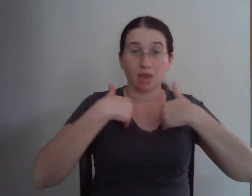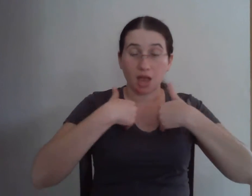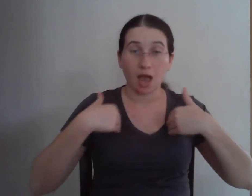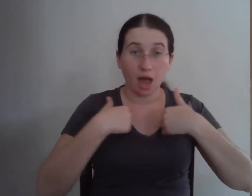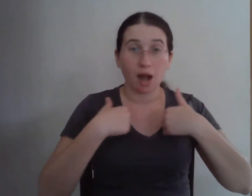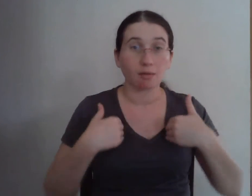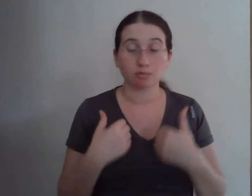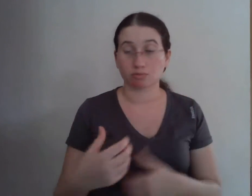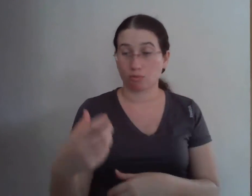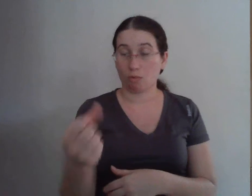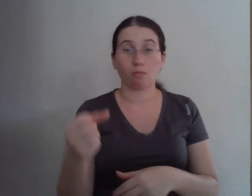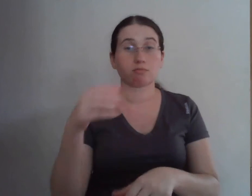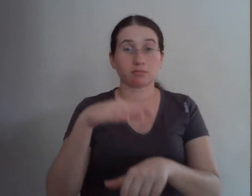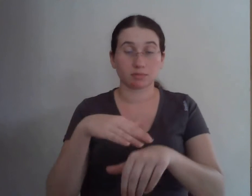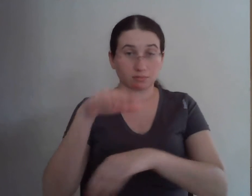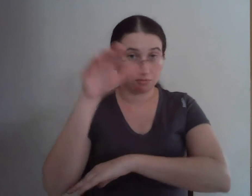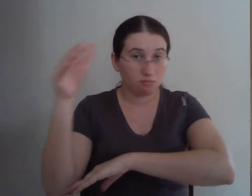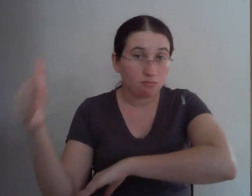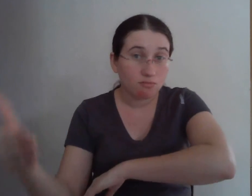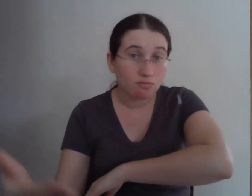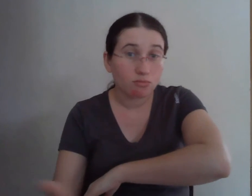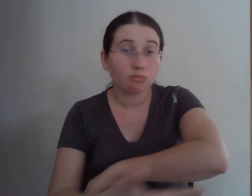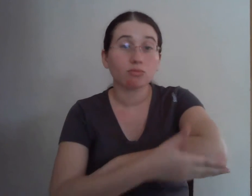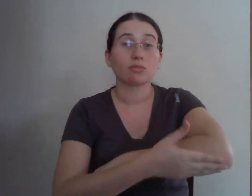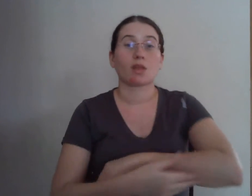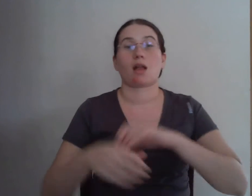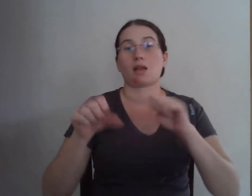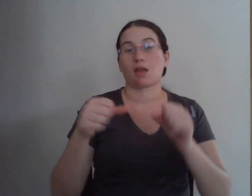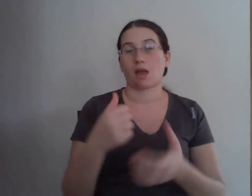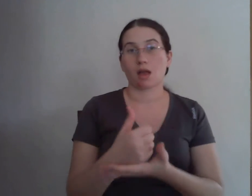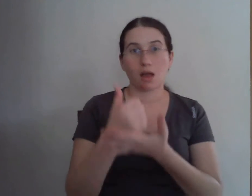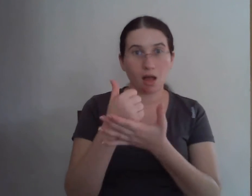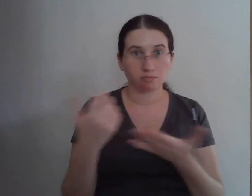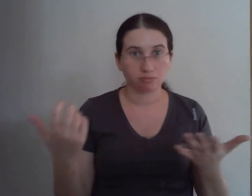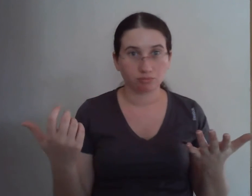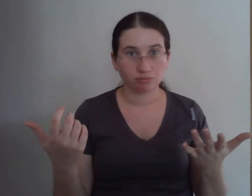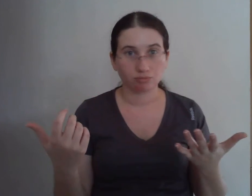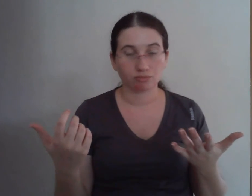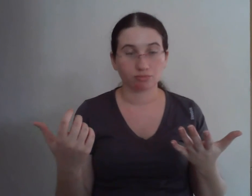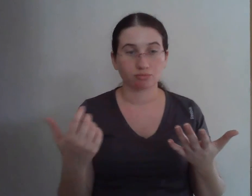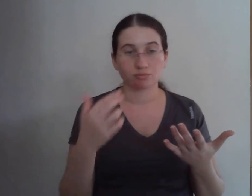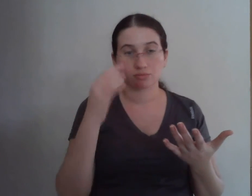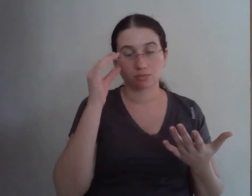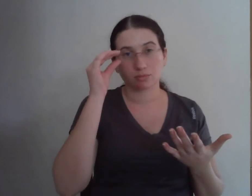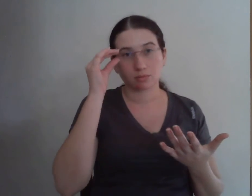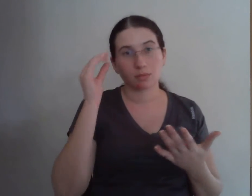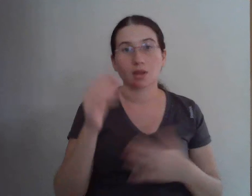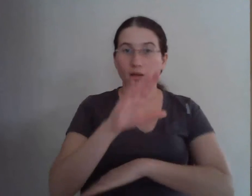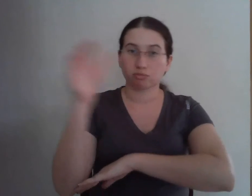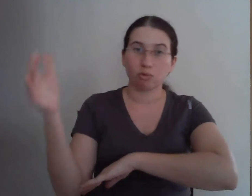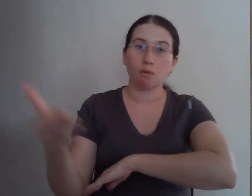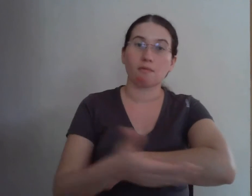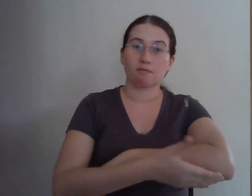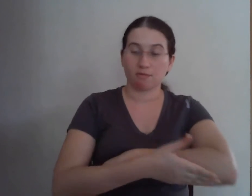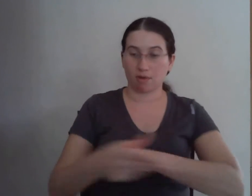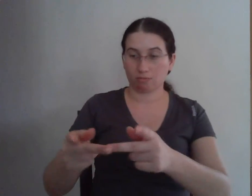predator-friendly manner, because we have a lot of lands and so on, and where they do this and hold them overnight to prepare the crop fields, we're getting